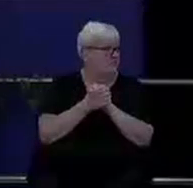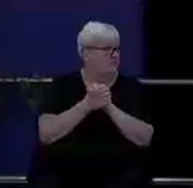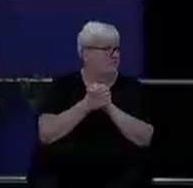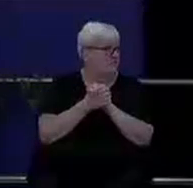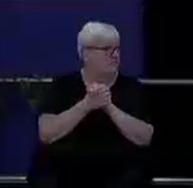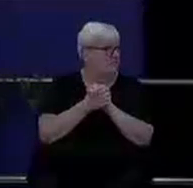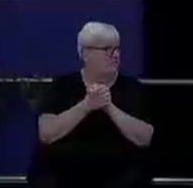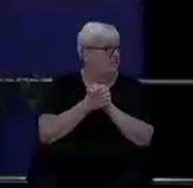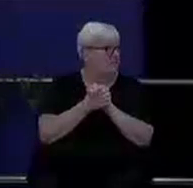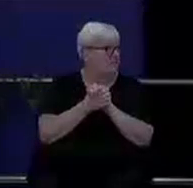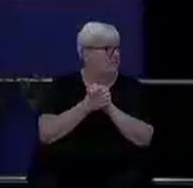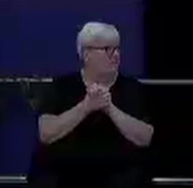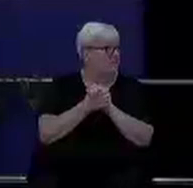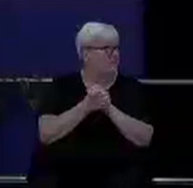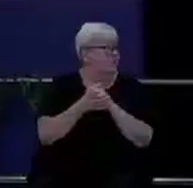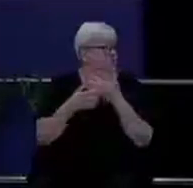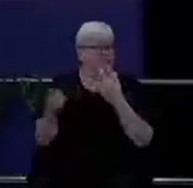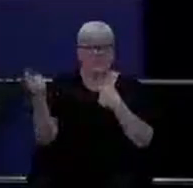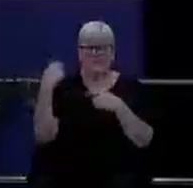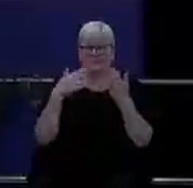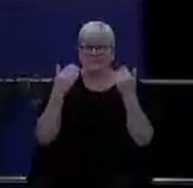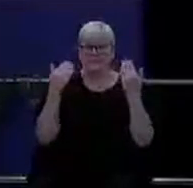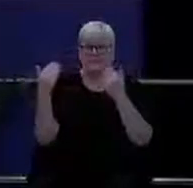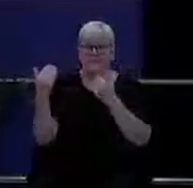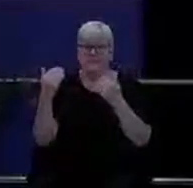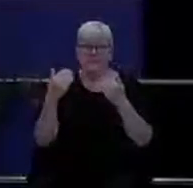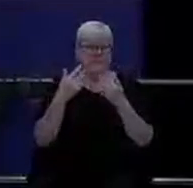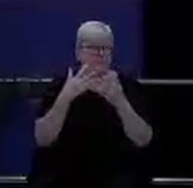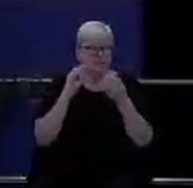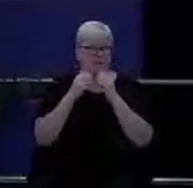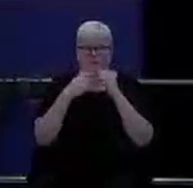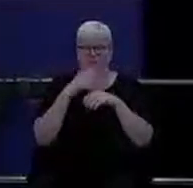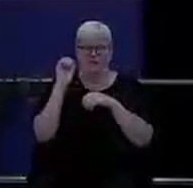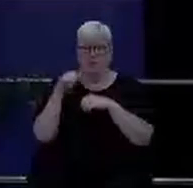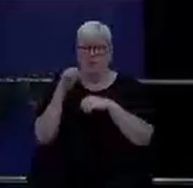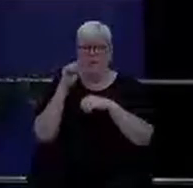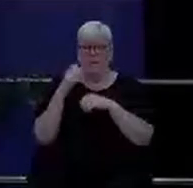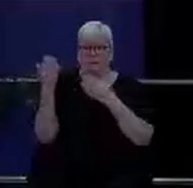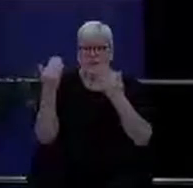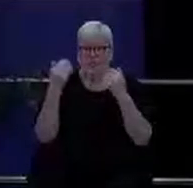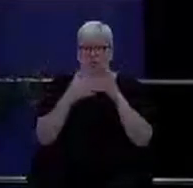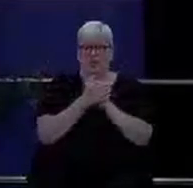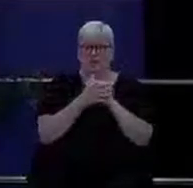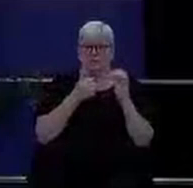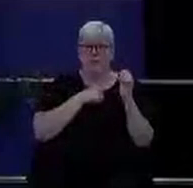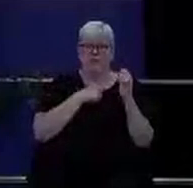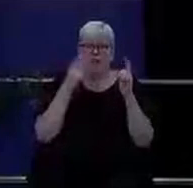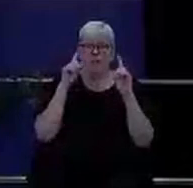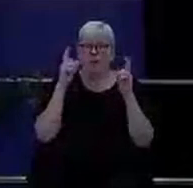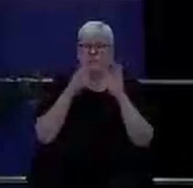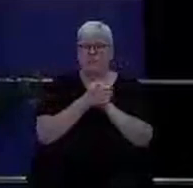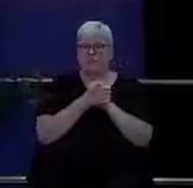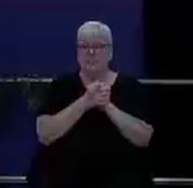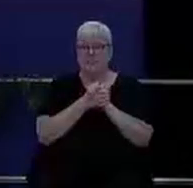I mean, you can get up, and we'll just give it to you, and you can just sort of... We're not going to make you bow or read your work out. Which would you prefer? Because I didn't manage to ask